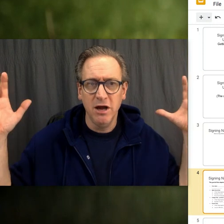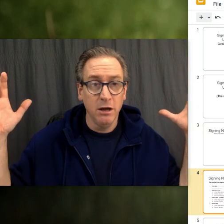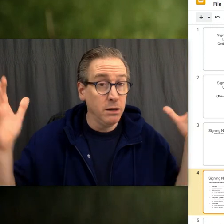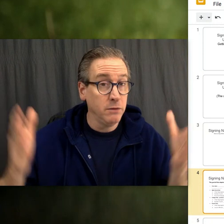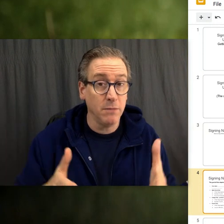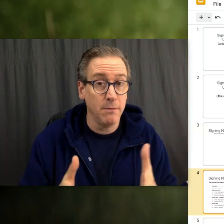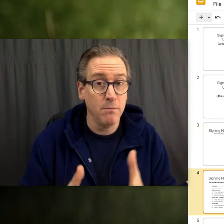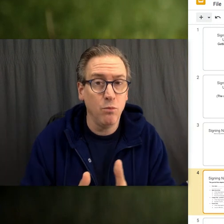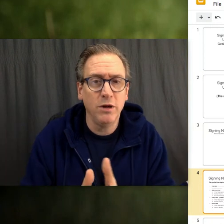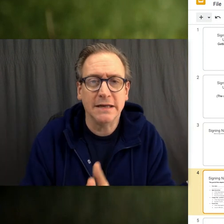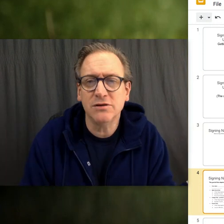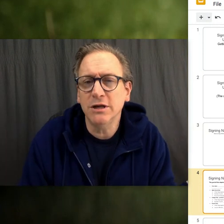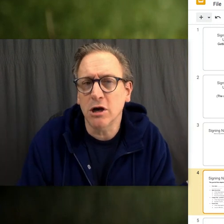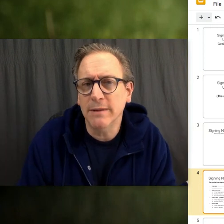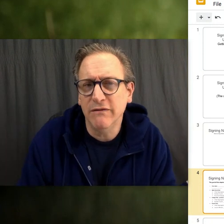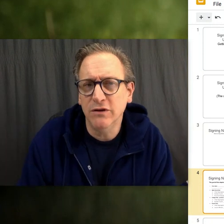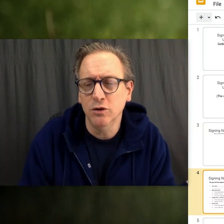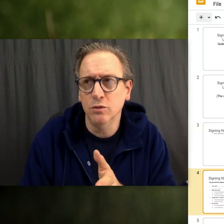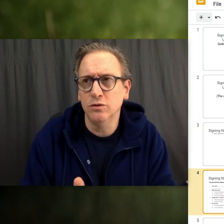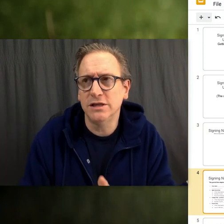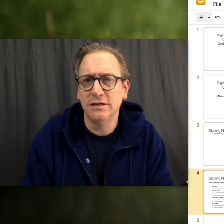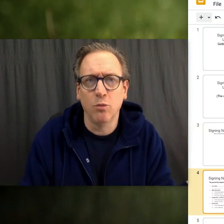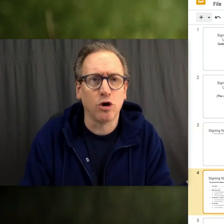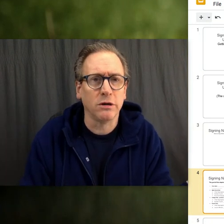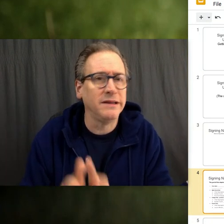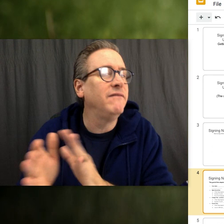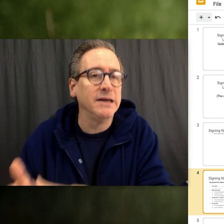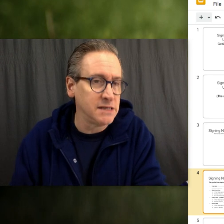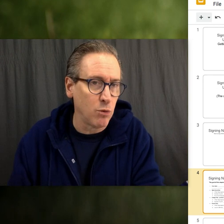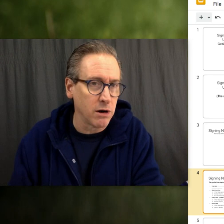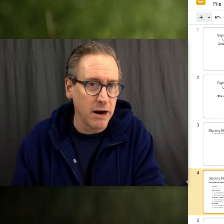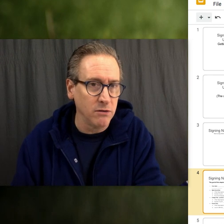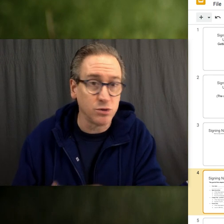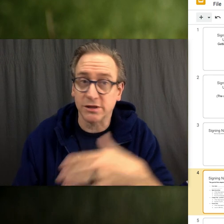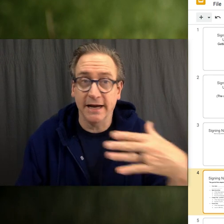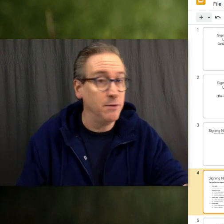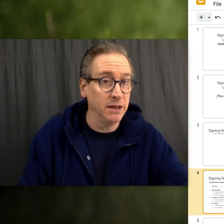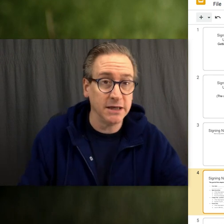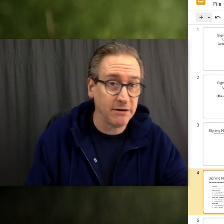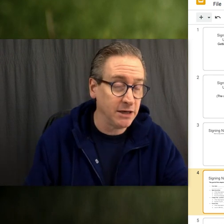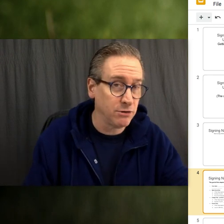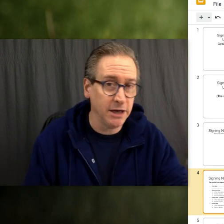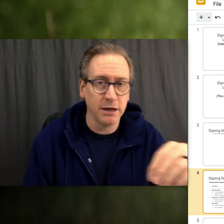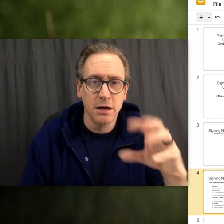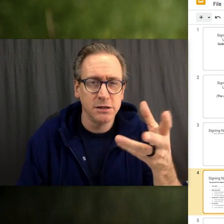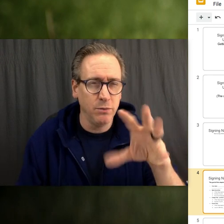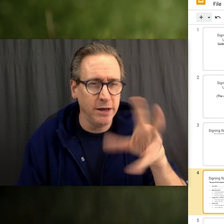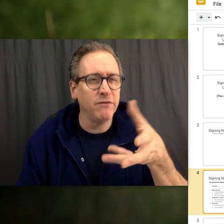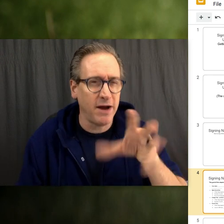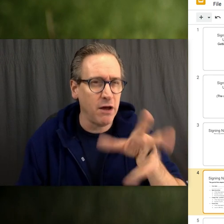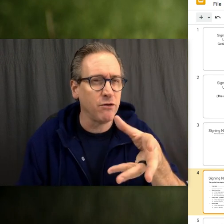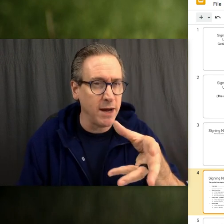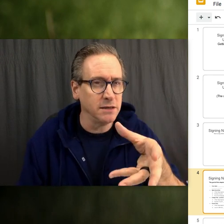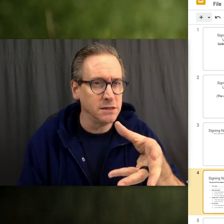have. It doesn't really talk about if you were living somewhere else or say in the military and learning it. So we